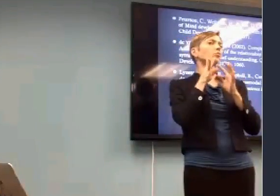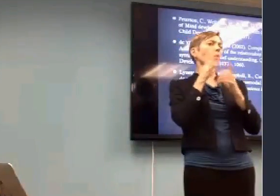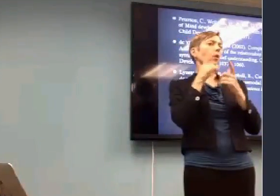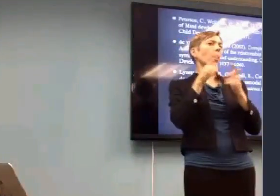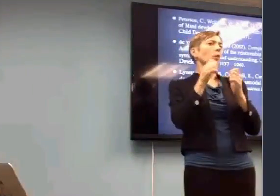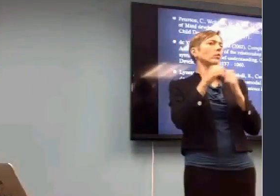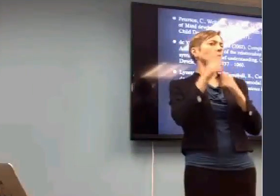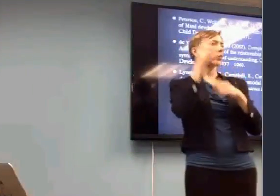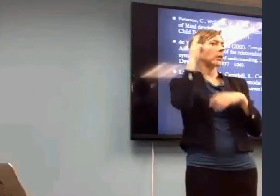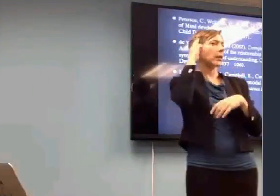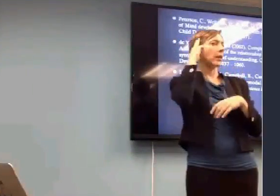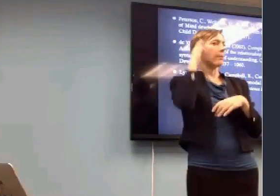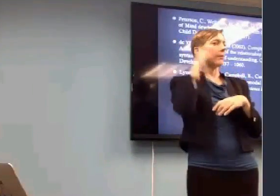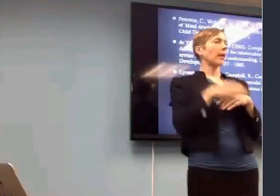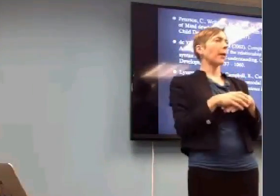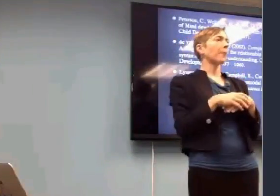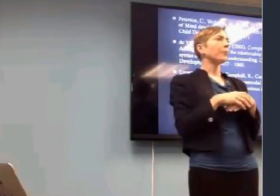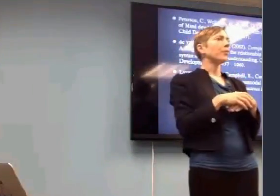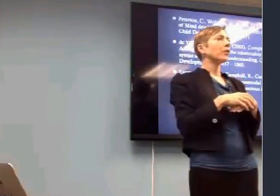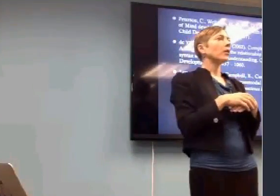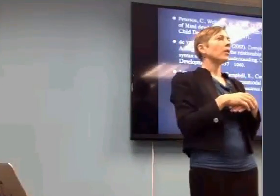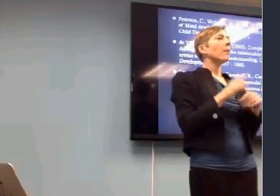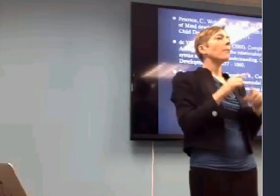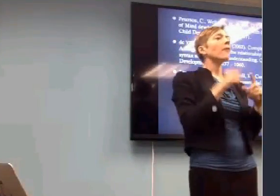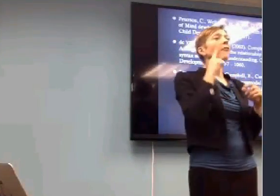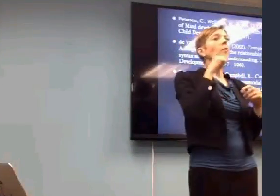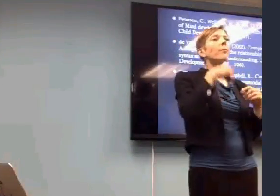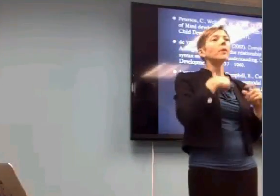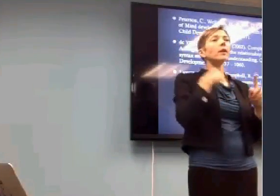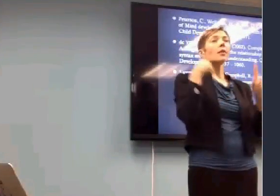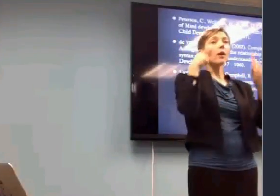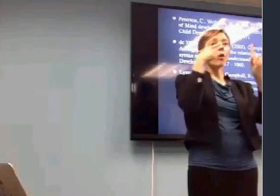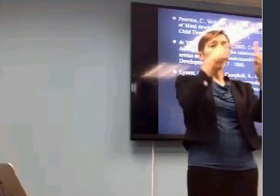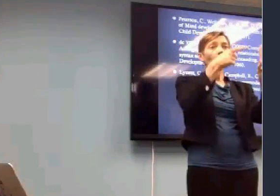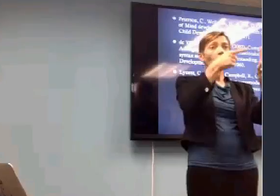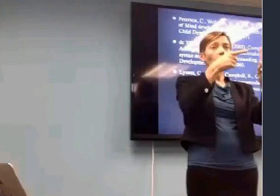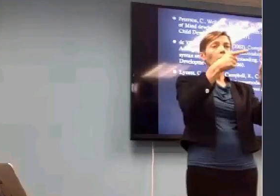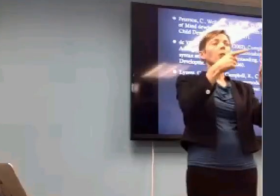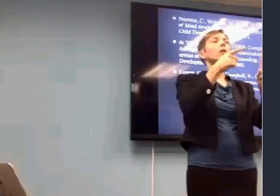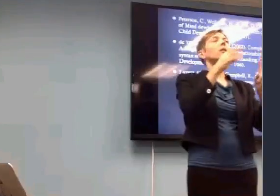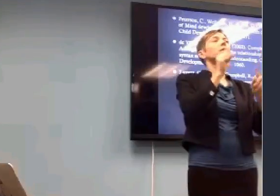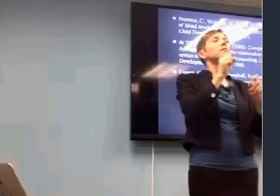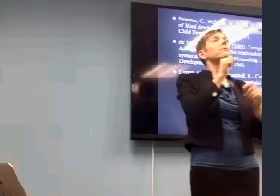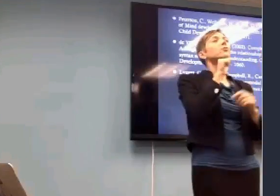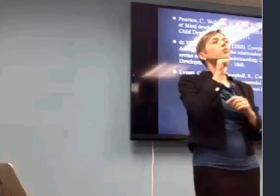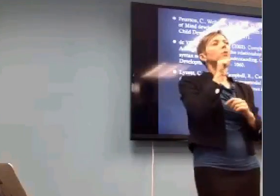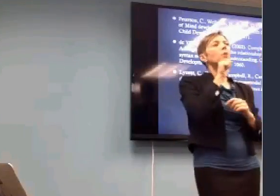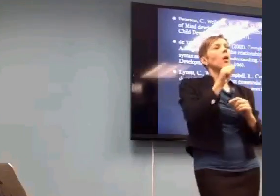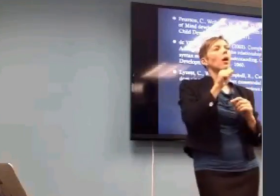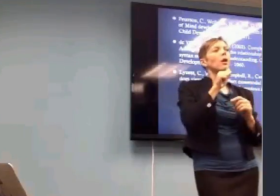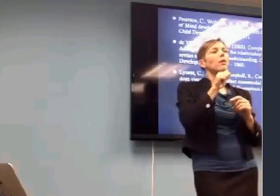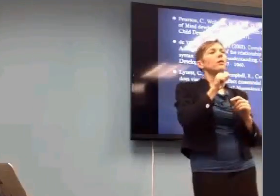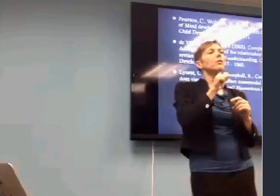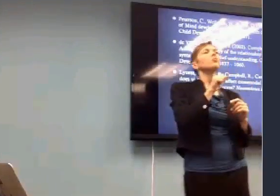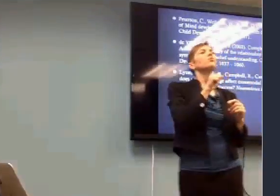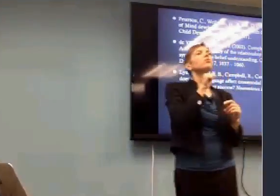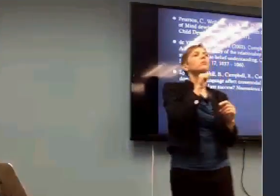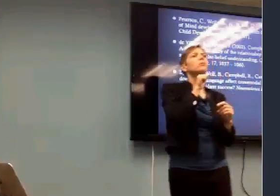Today, there is more exposure to spoken language if one has a cochlear implant. But my goal is